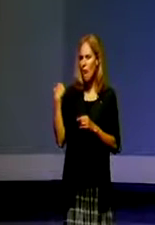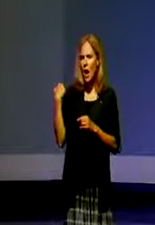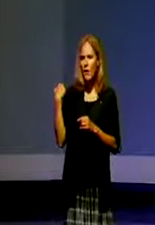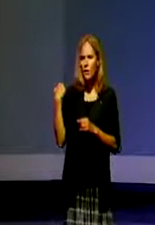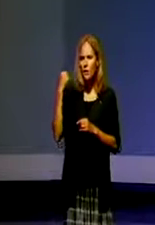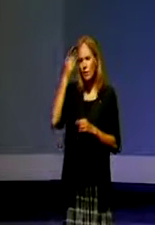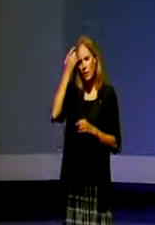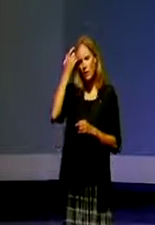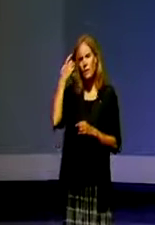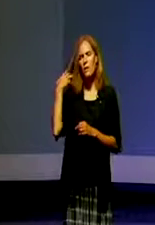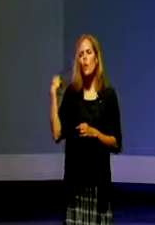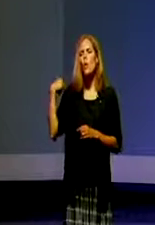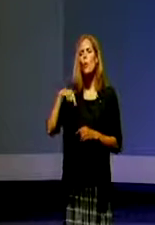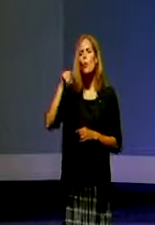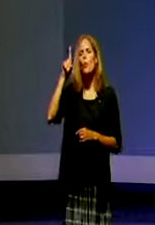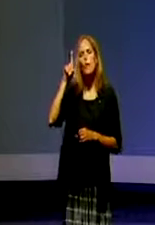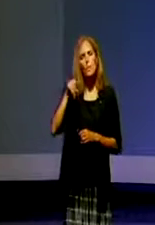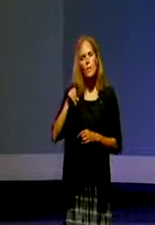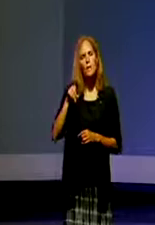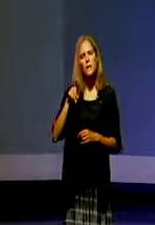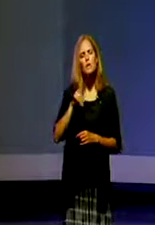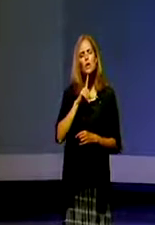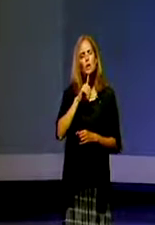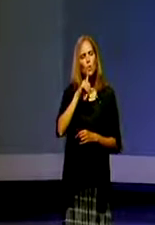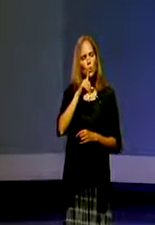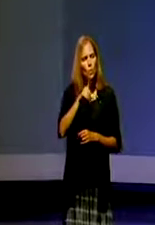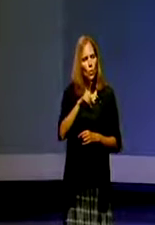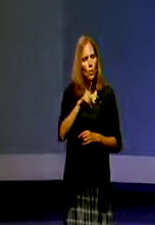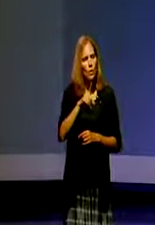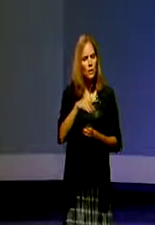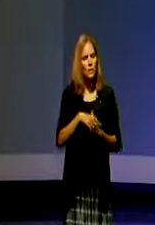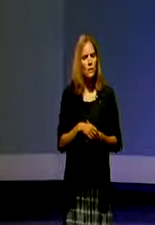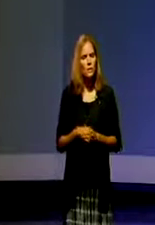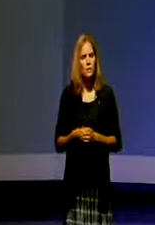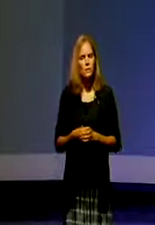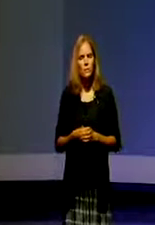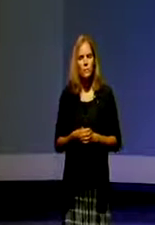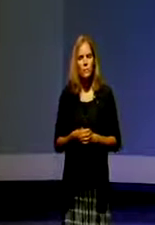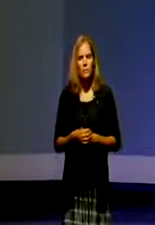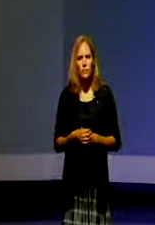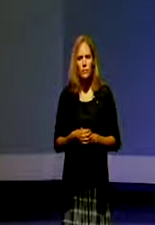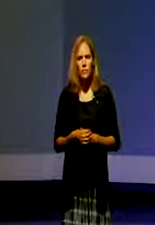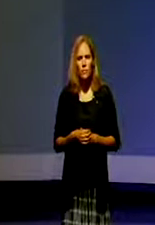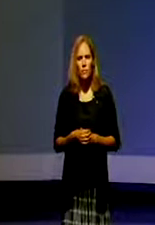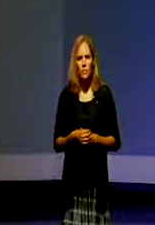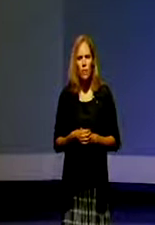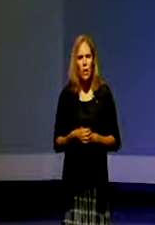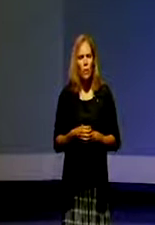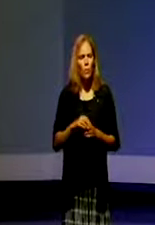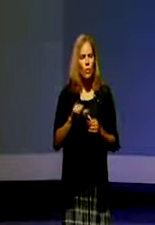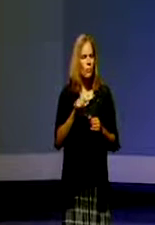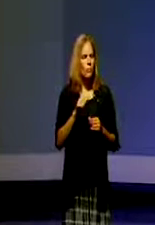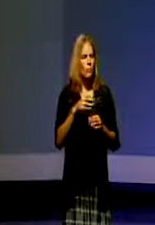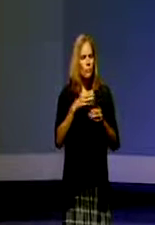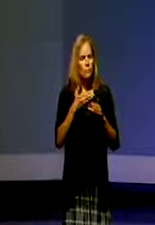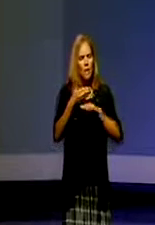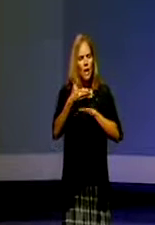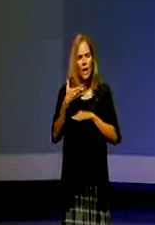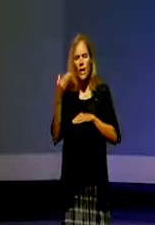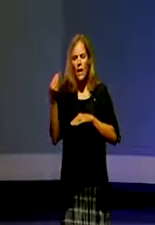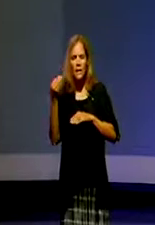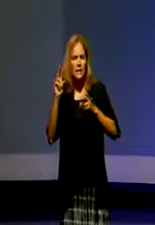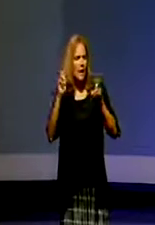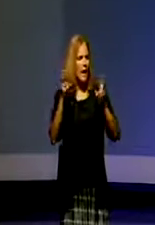that we must be sure that we always get beyond peripheral issues in our witness,